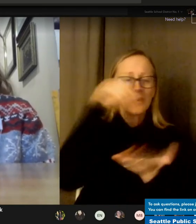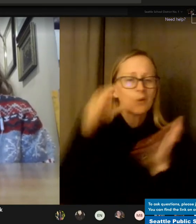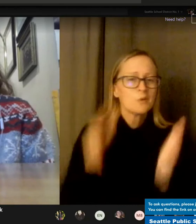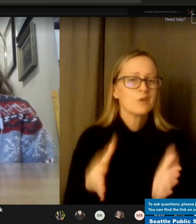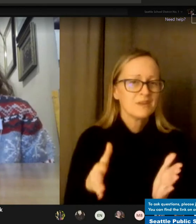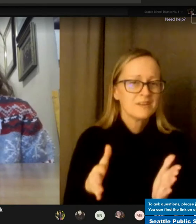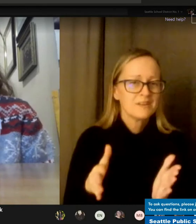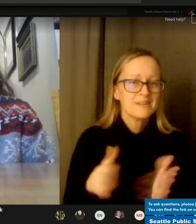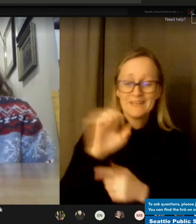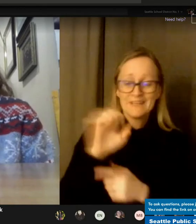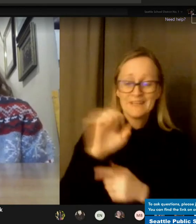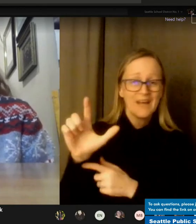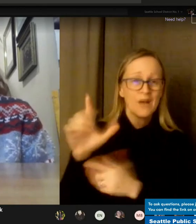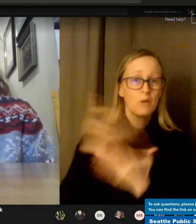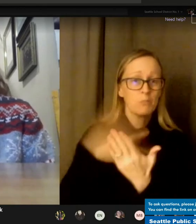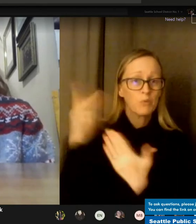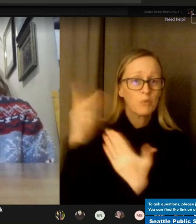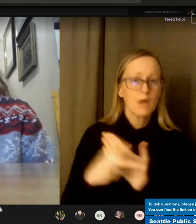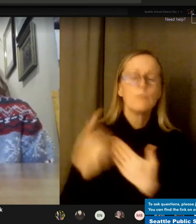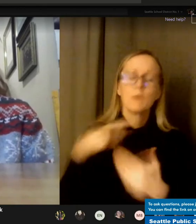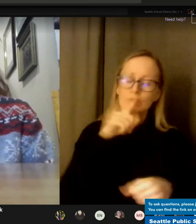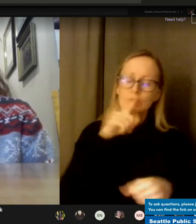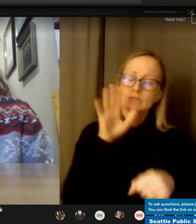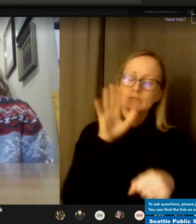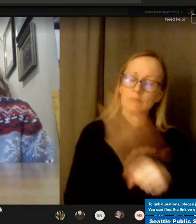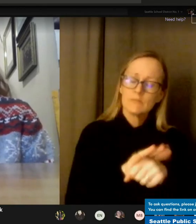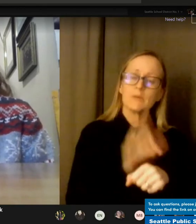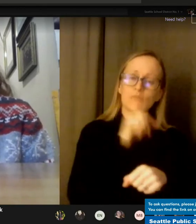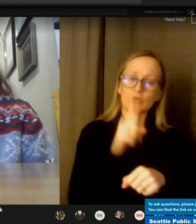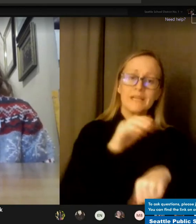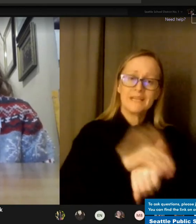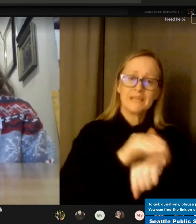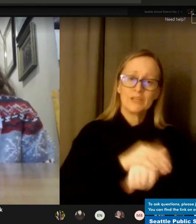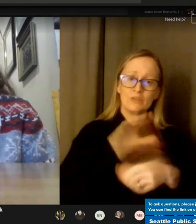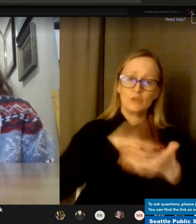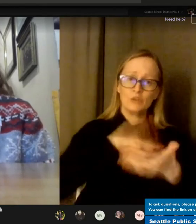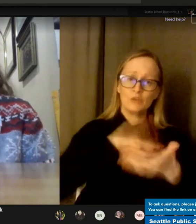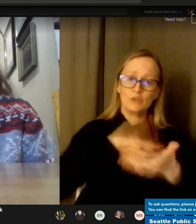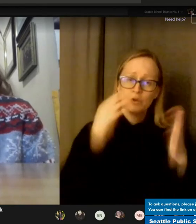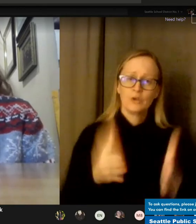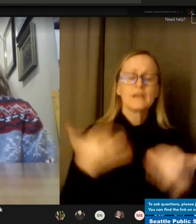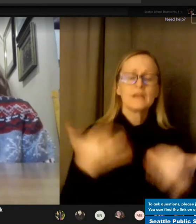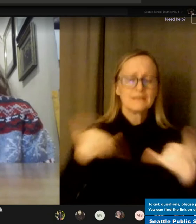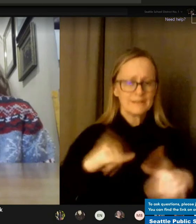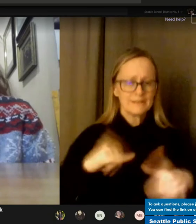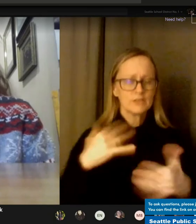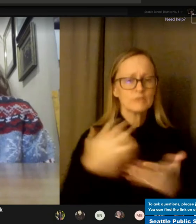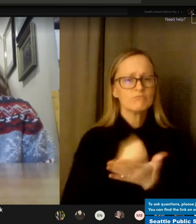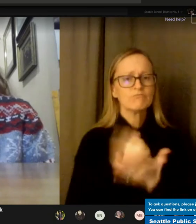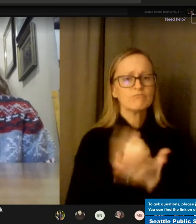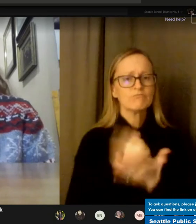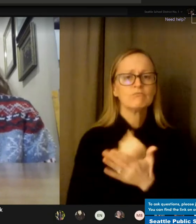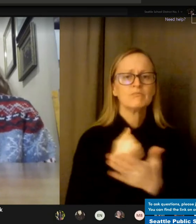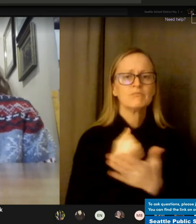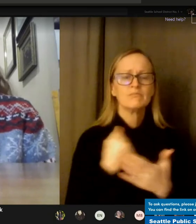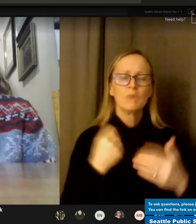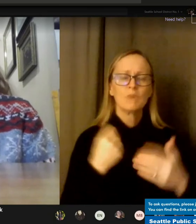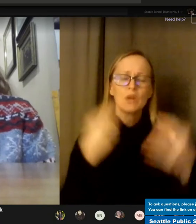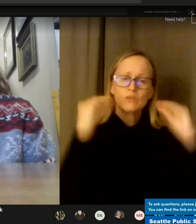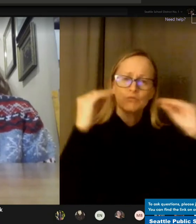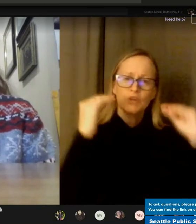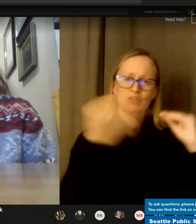making sure that English learners are receiving the instruction they need according to their strengths. We asked